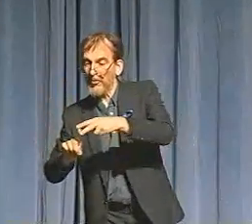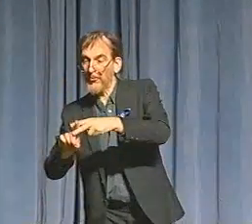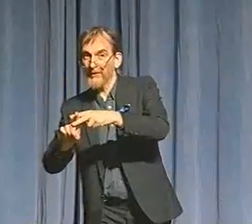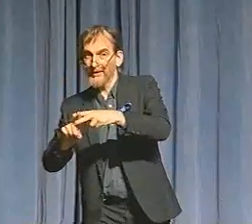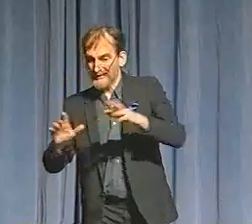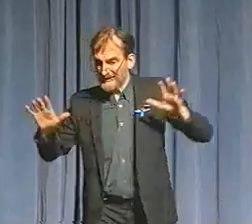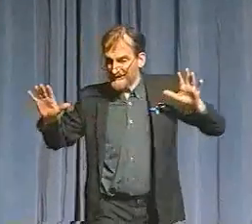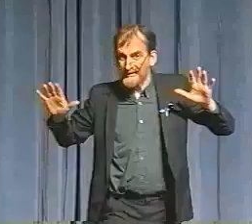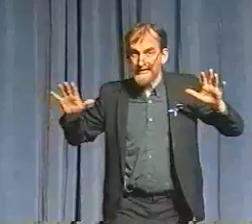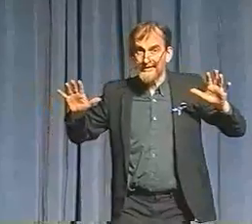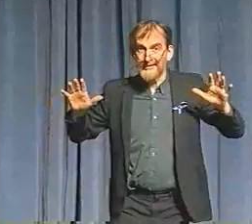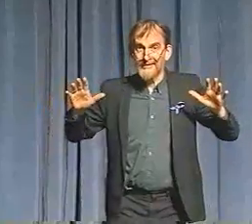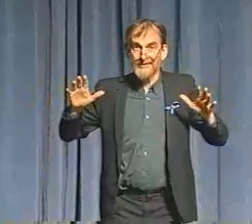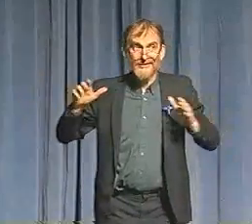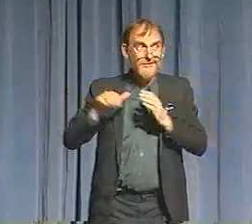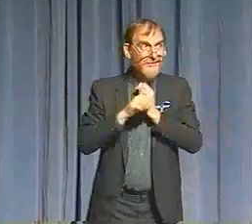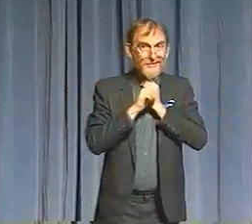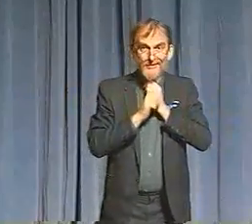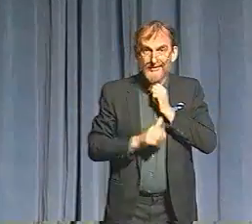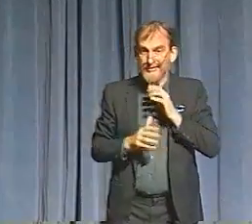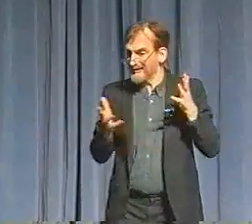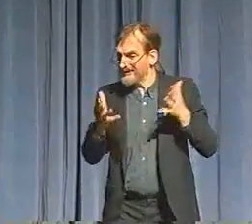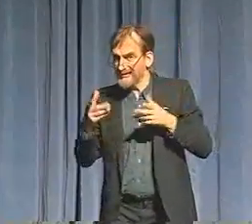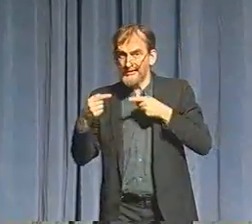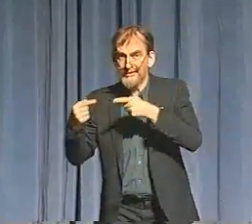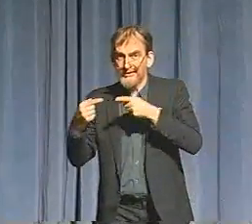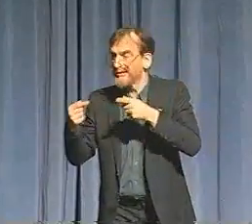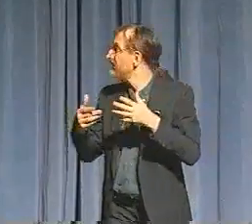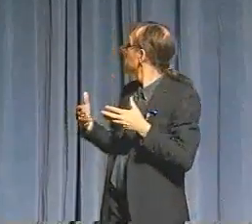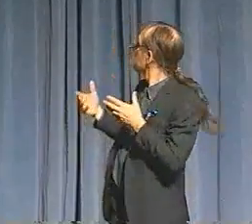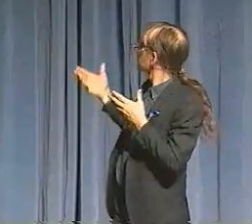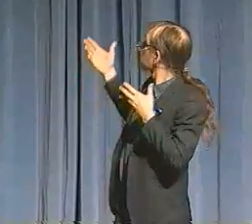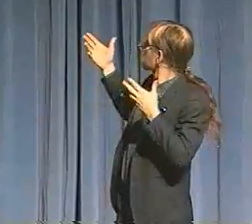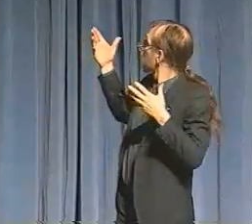because they emerged in the 1830s.